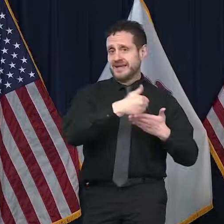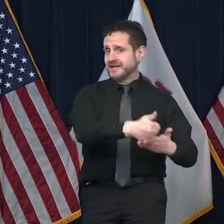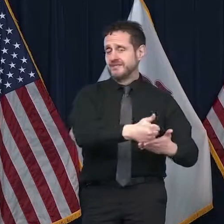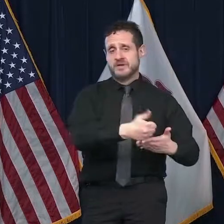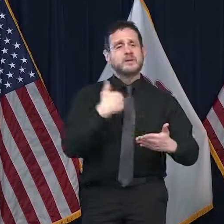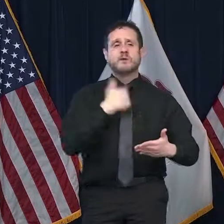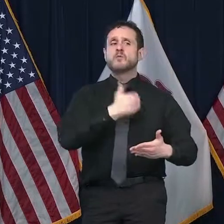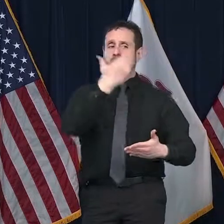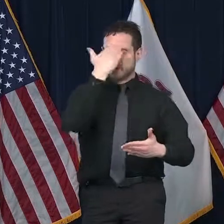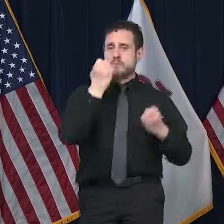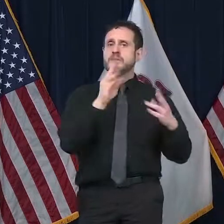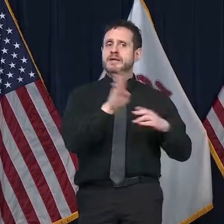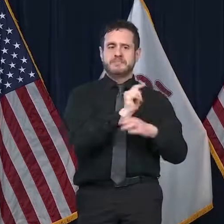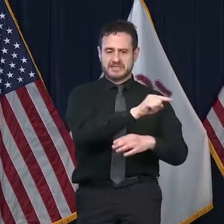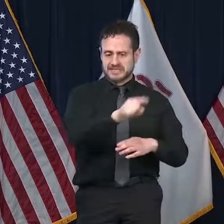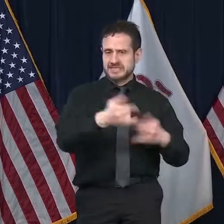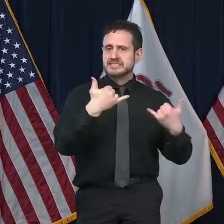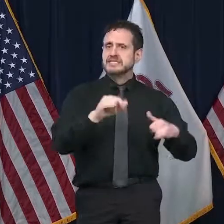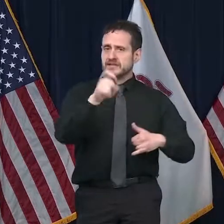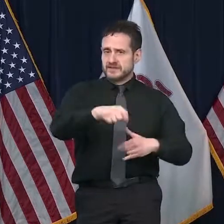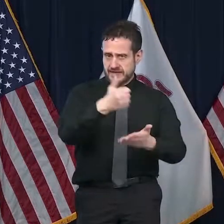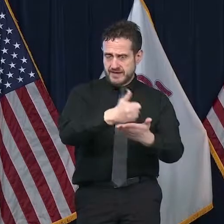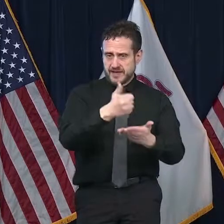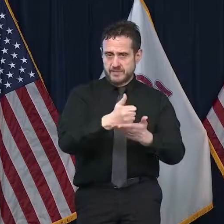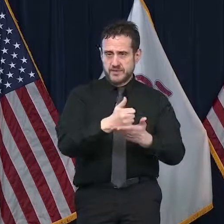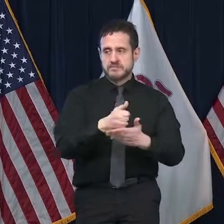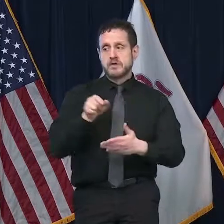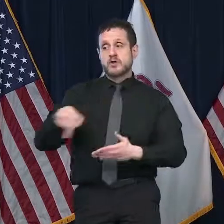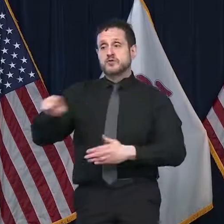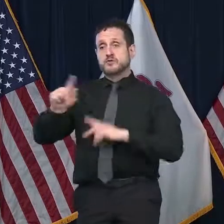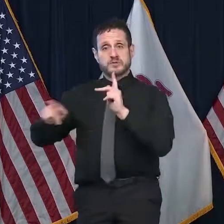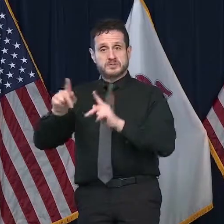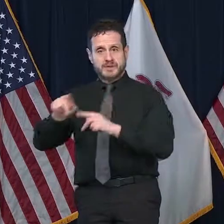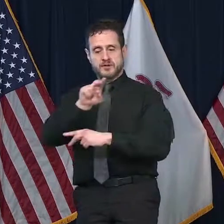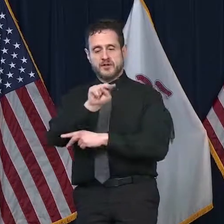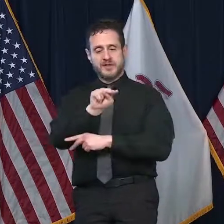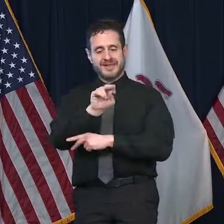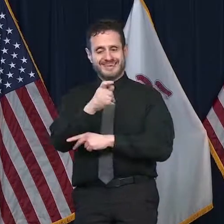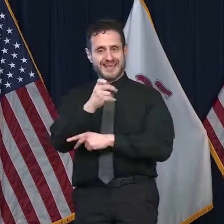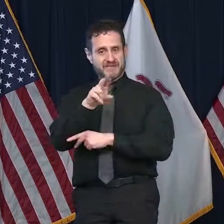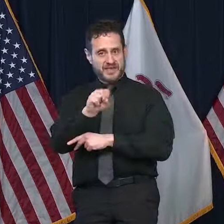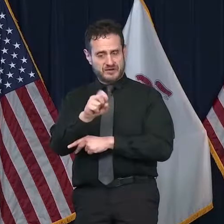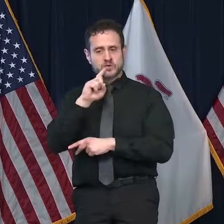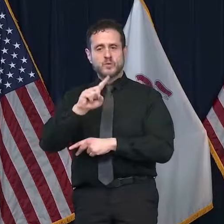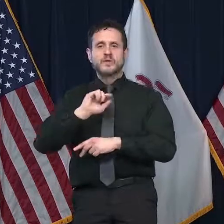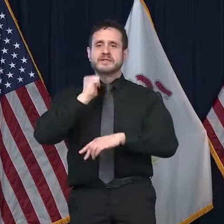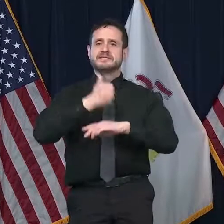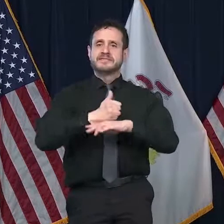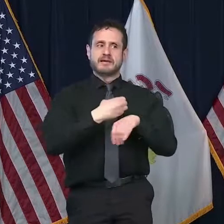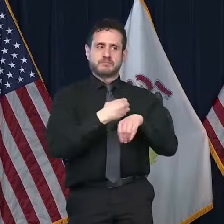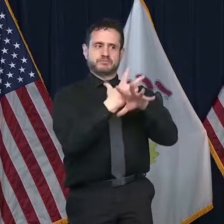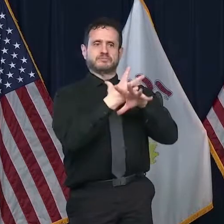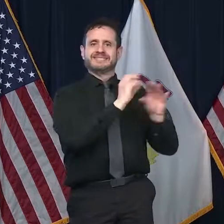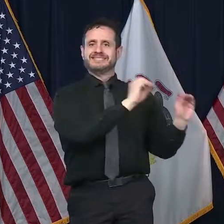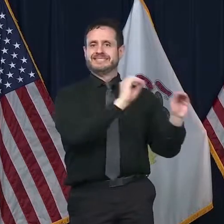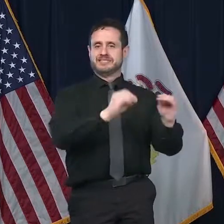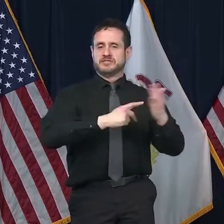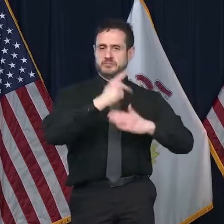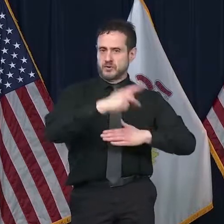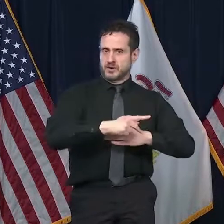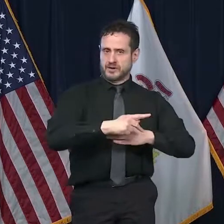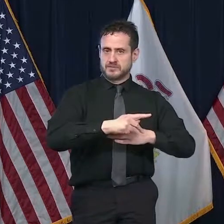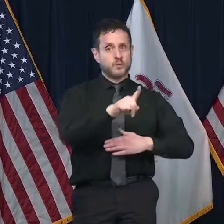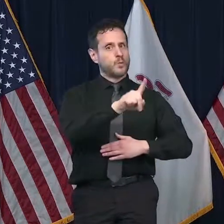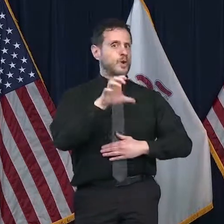need is still so great. Our community navigators will sponsor more than 100 webinars in the coming weeks, offer